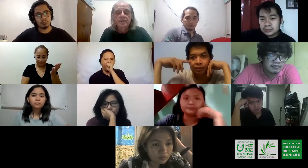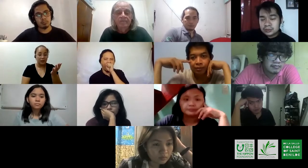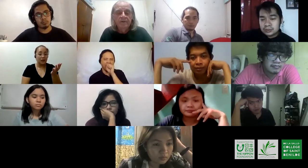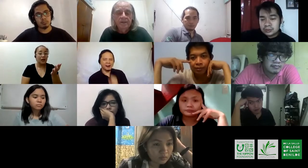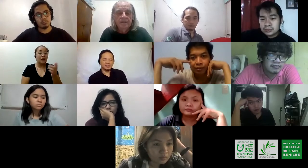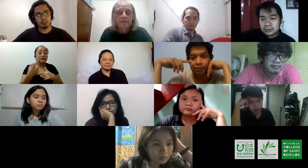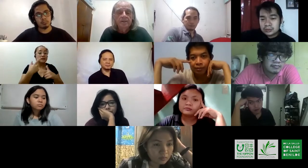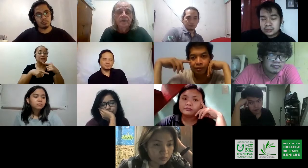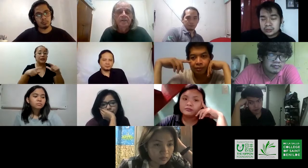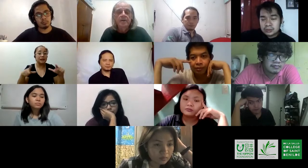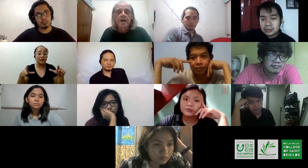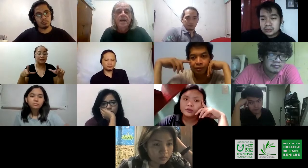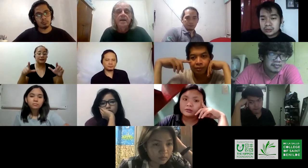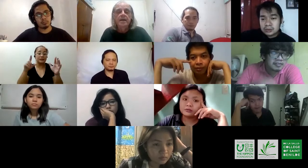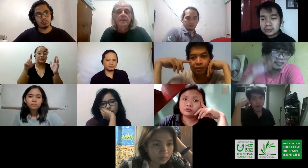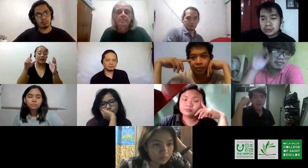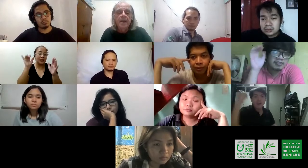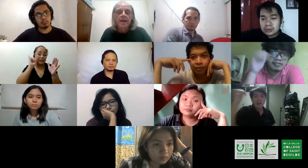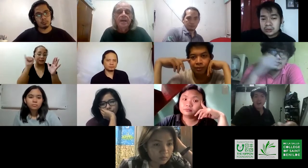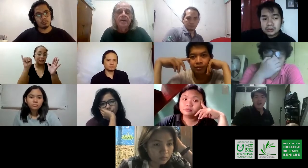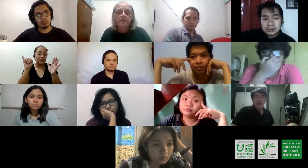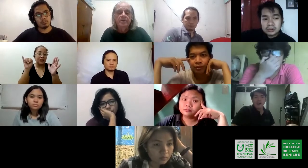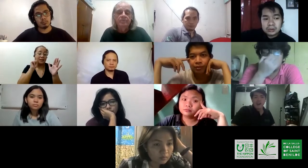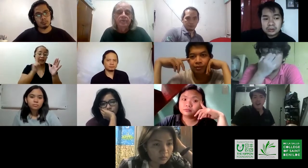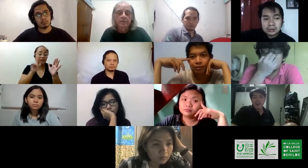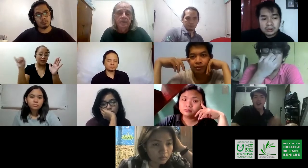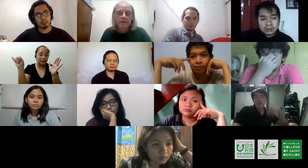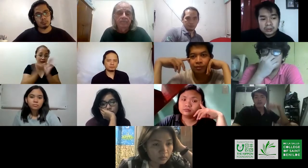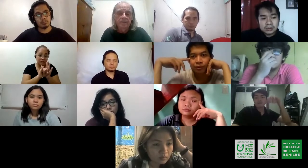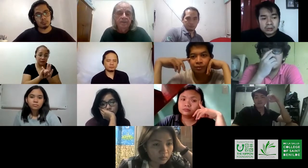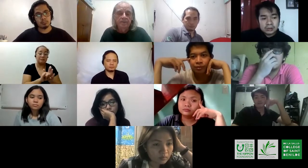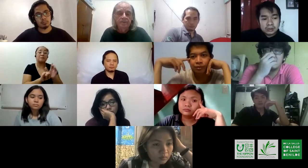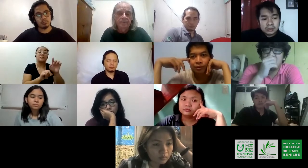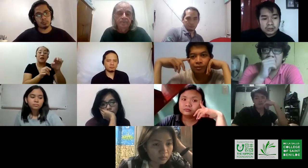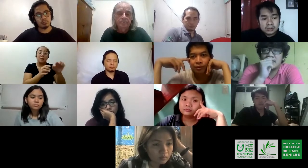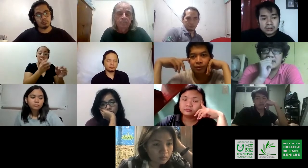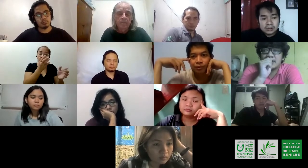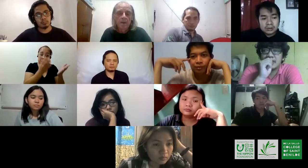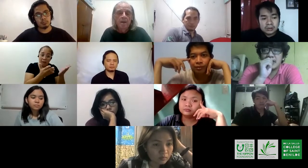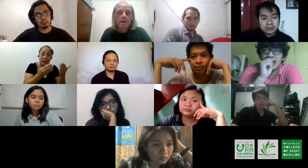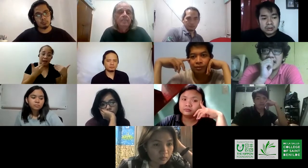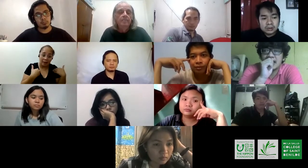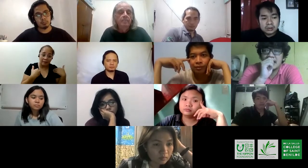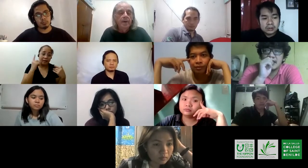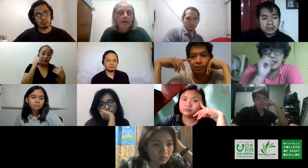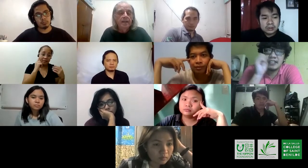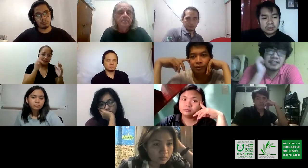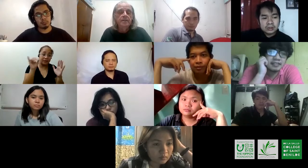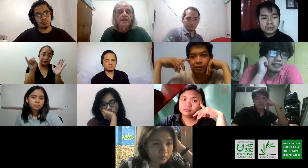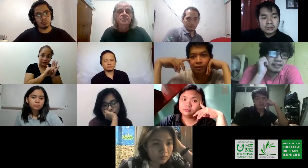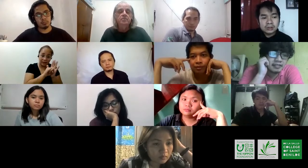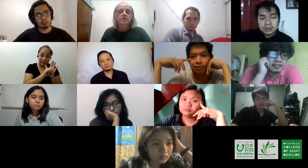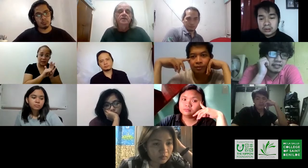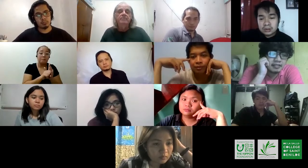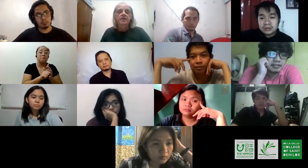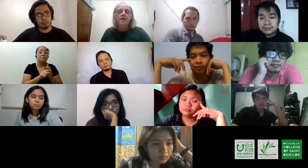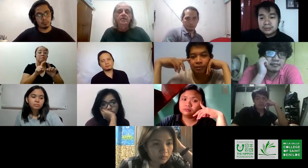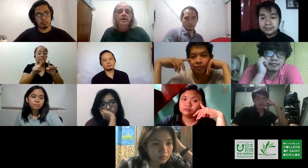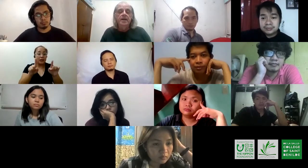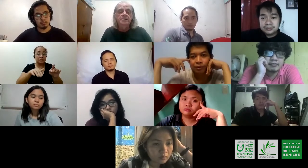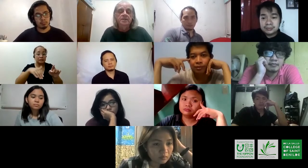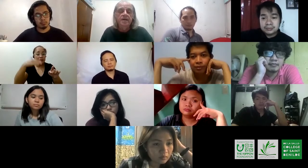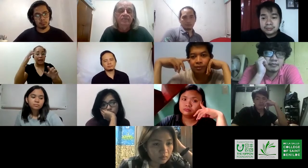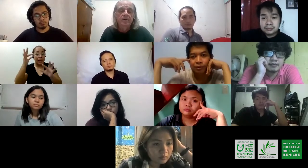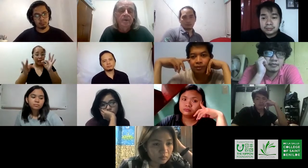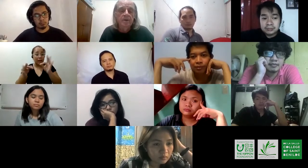language and deaf identity. A, it may have a different deaf identity. But the next one, if an